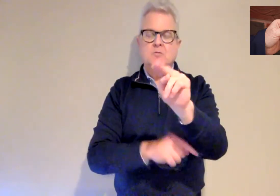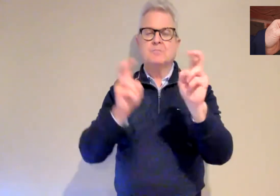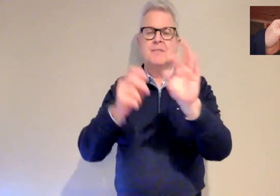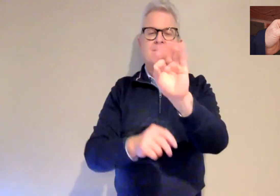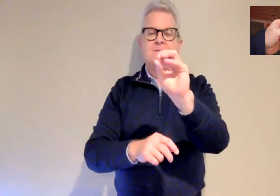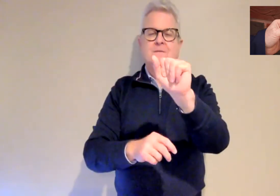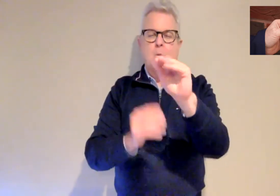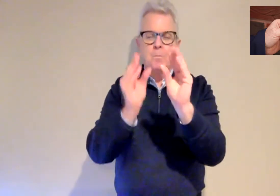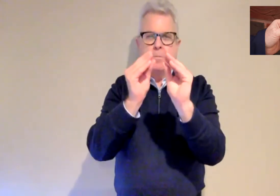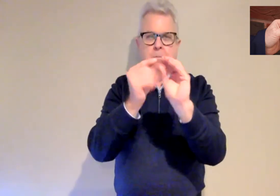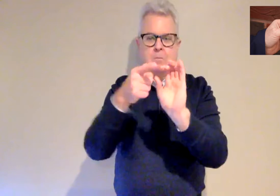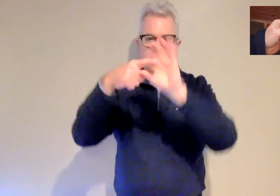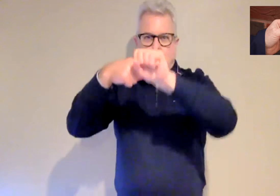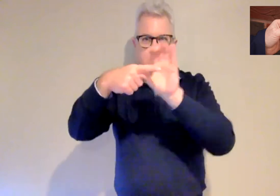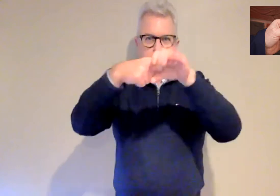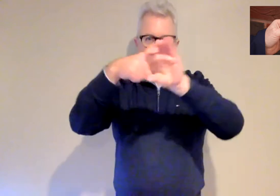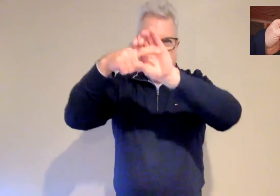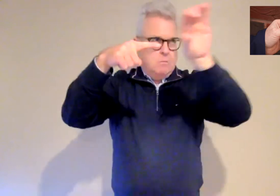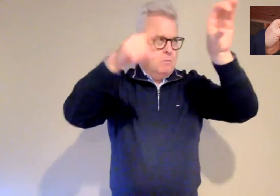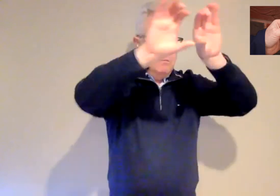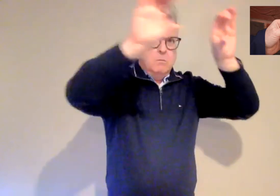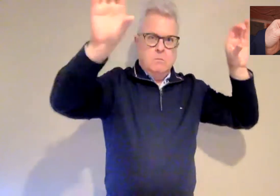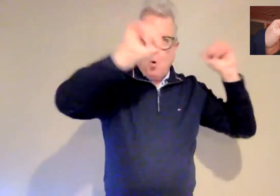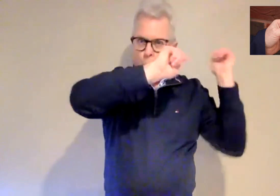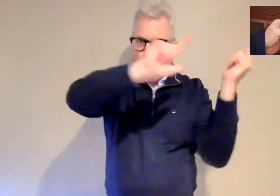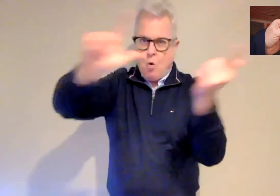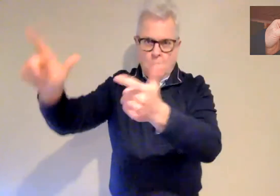you should make sure that the proper pipes are properly insulated.